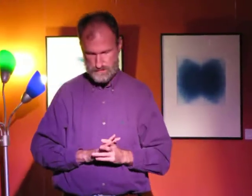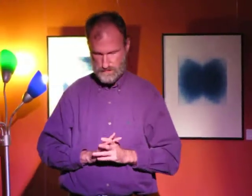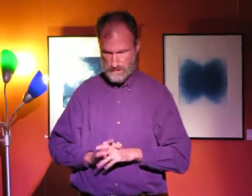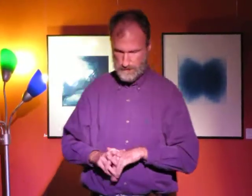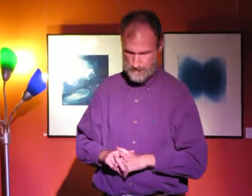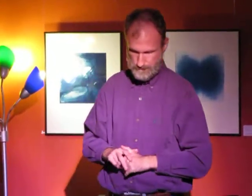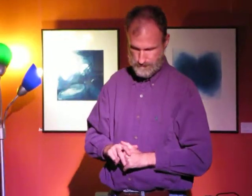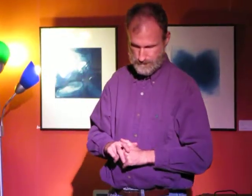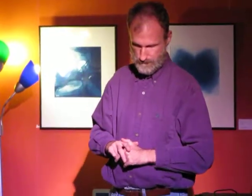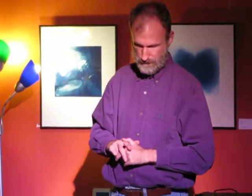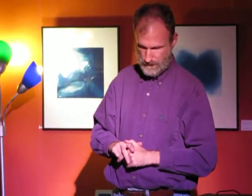teaching.